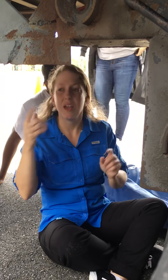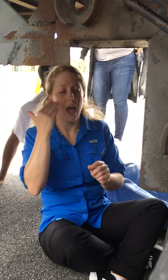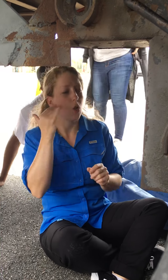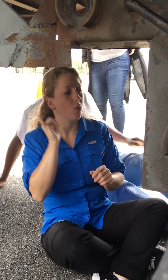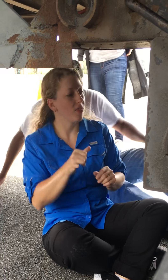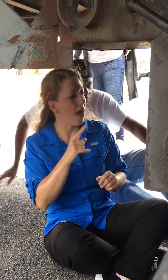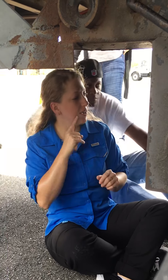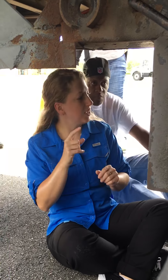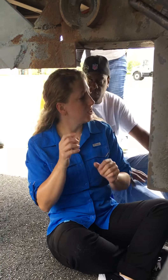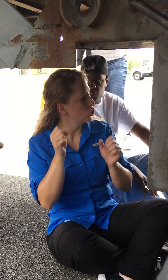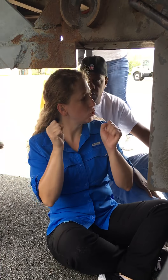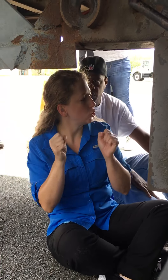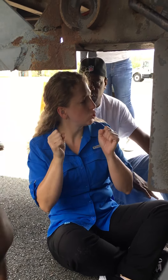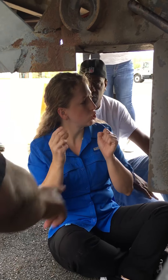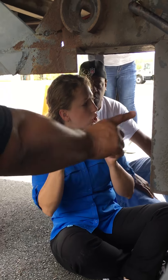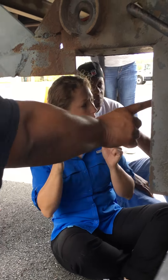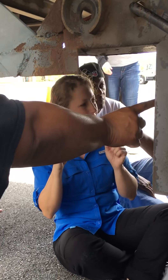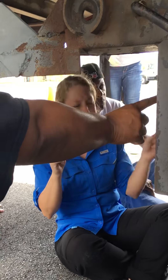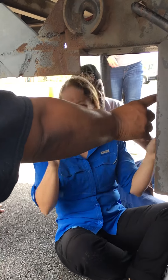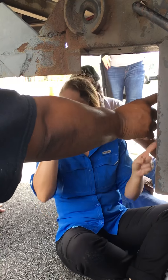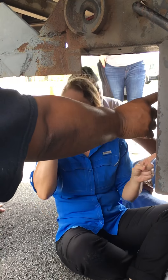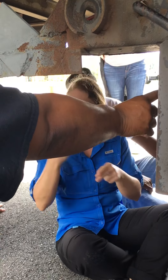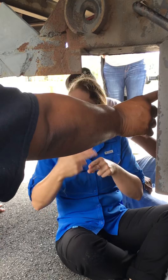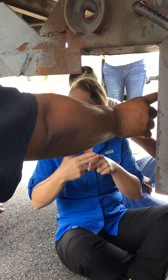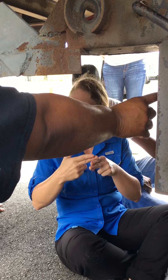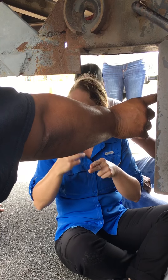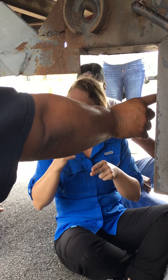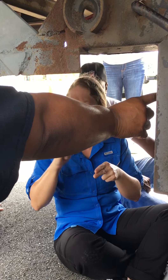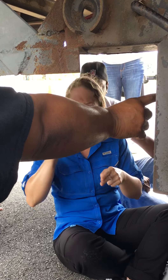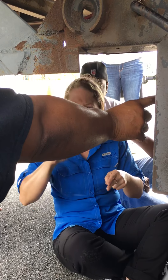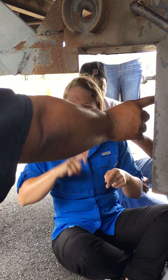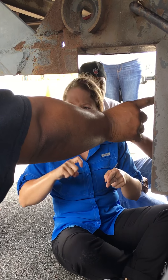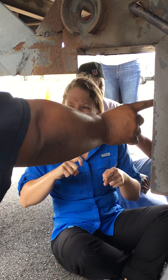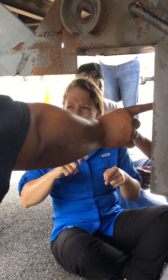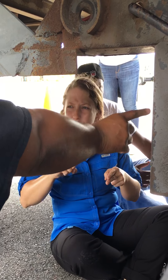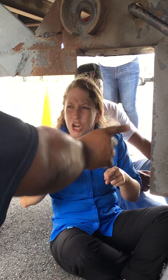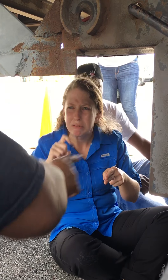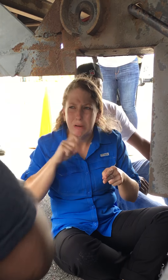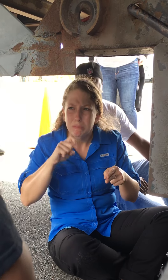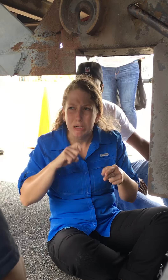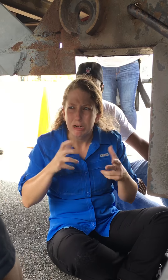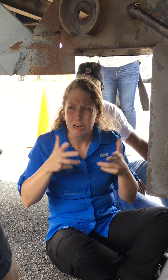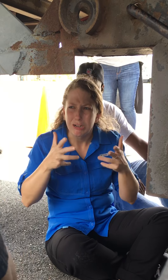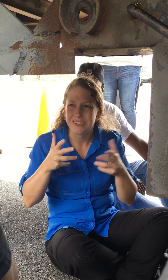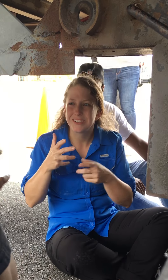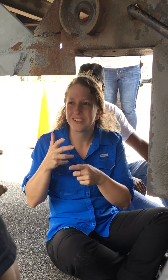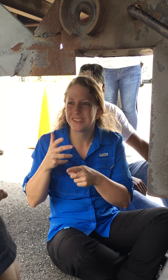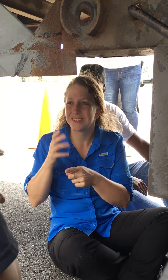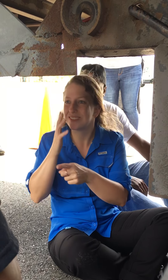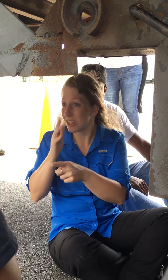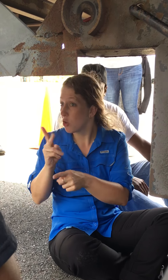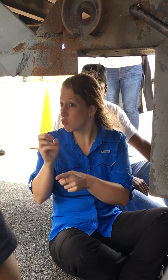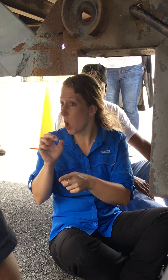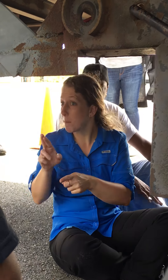I forgot the name of the thing, the rubbers bottom of the shock. Did you say we got Yeah, rubber bushings. rubber bushings?